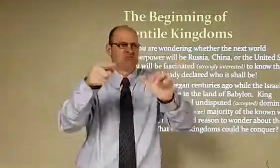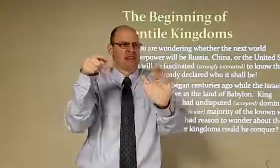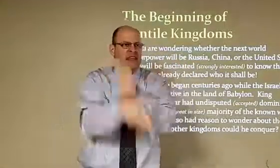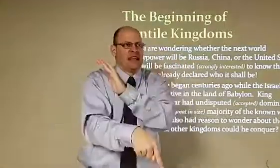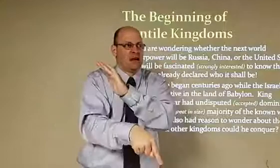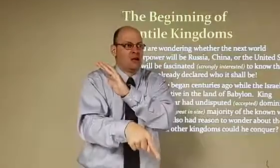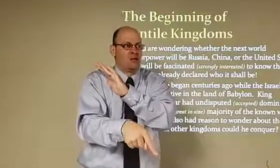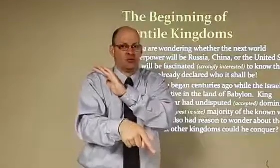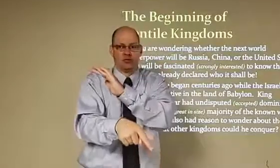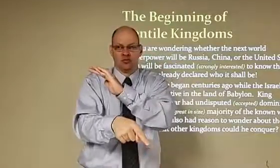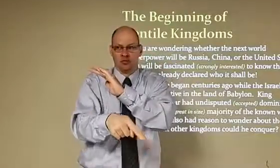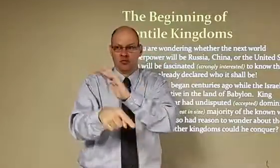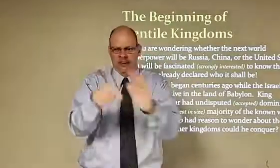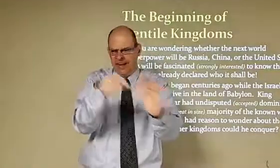And he commanded them.